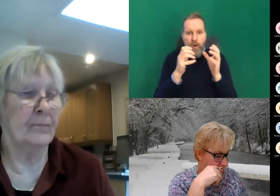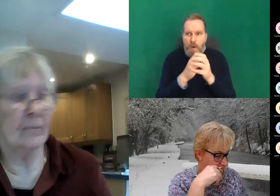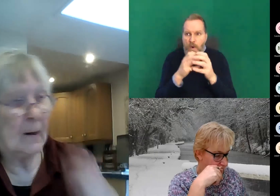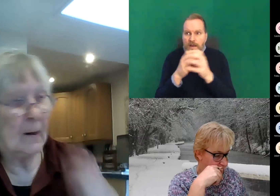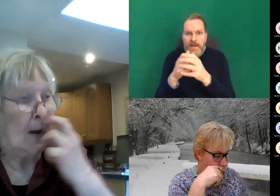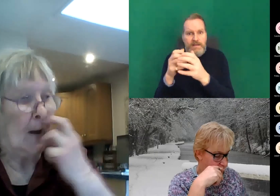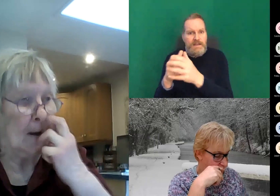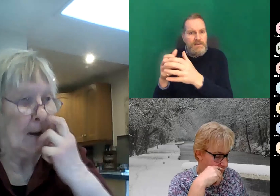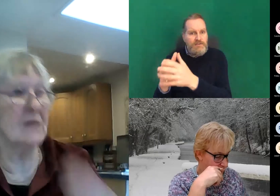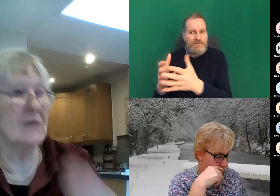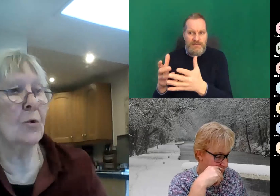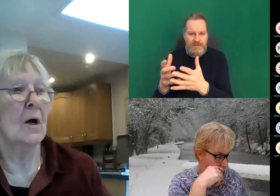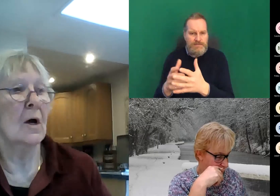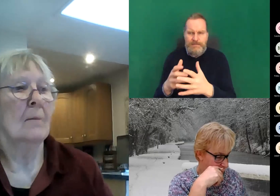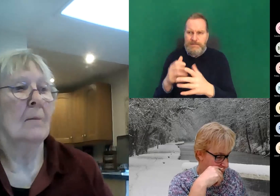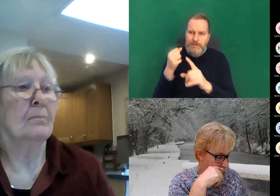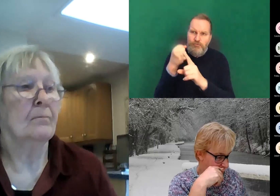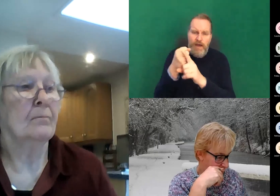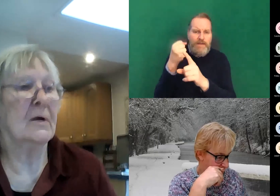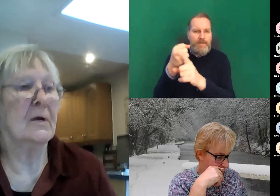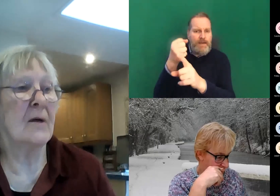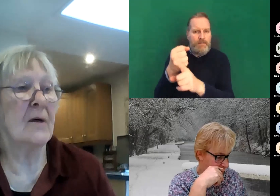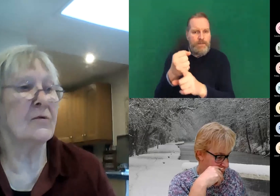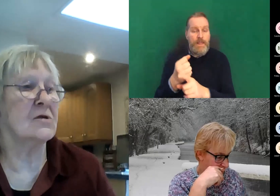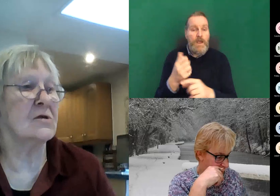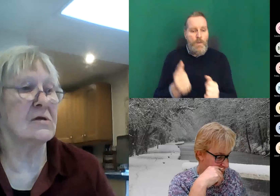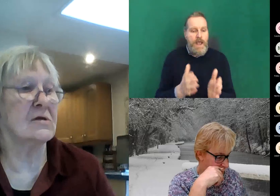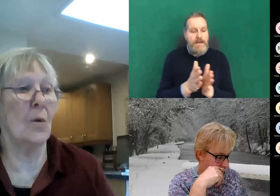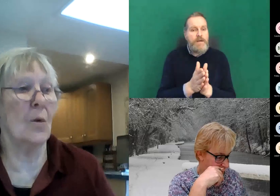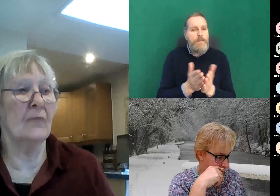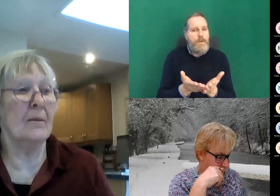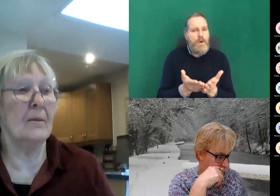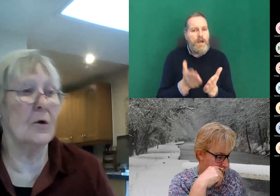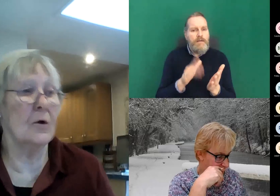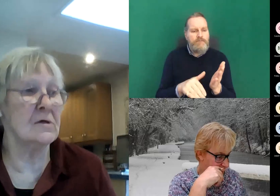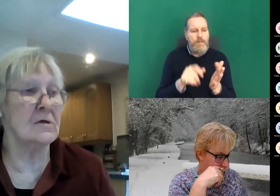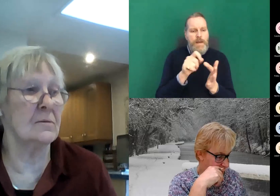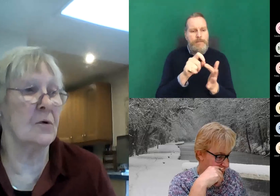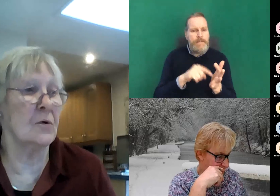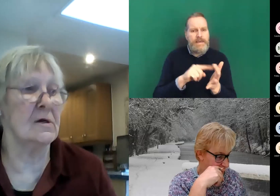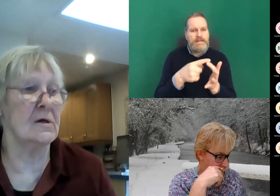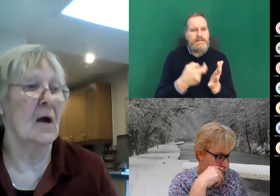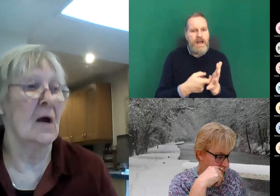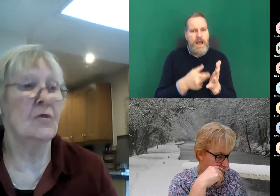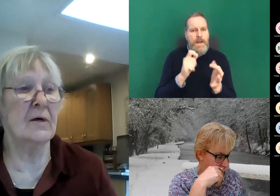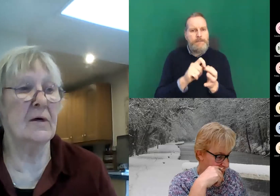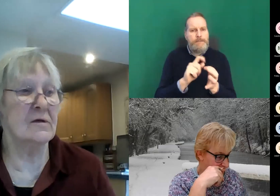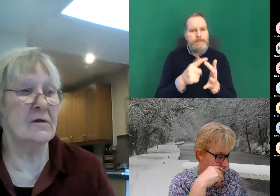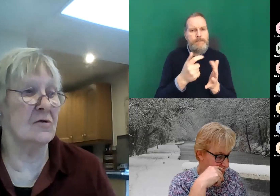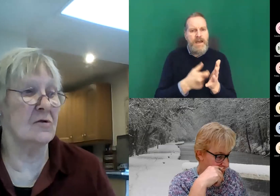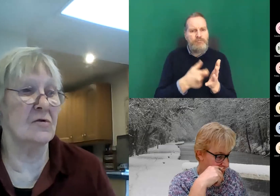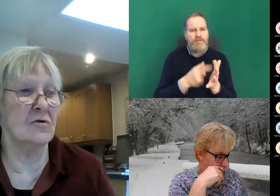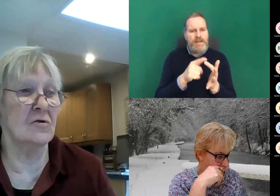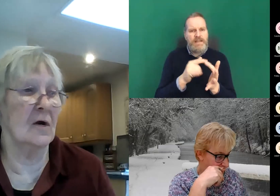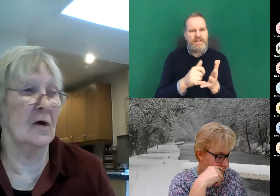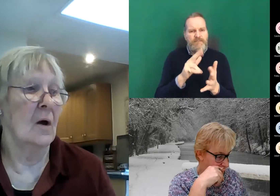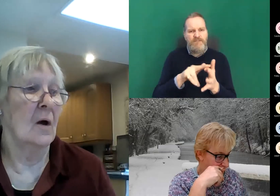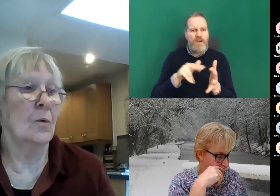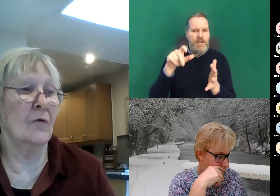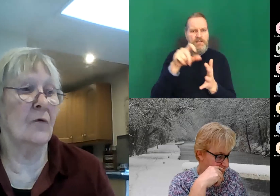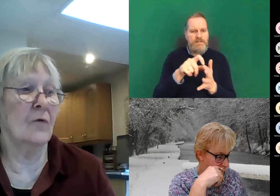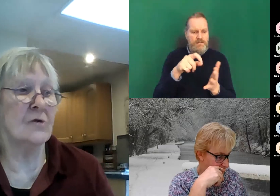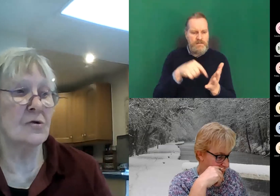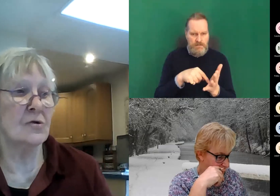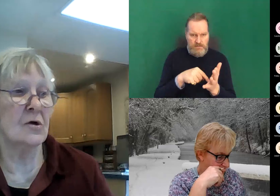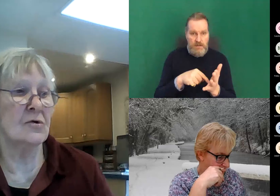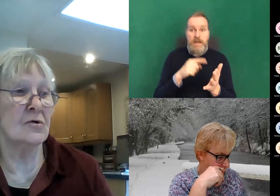ideas. In his book, Peter Beresford suggests a welfare policy for 21st century